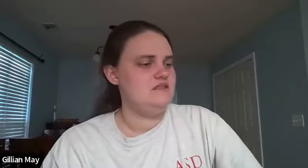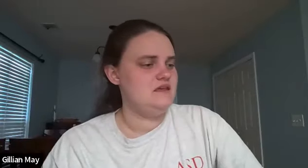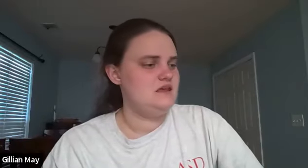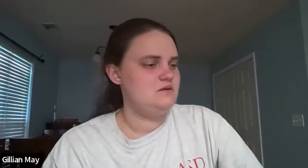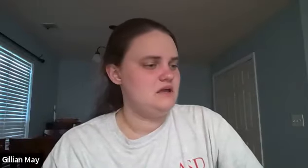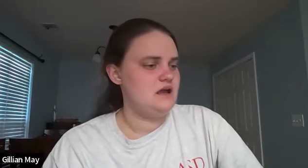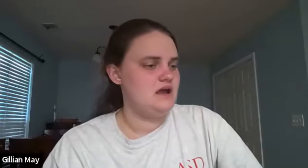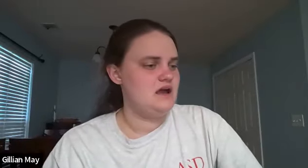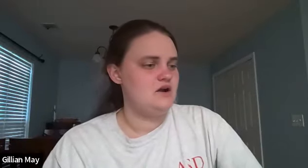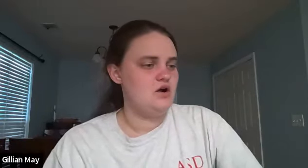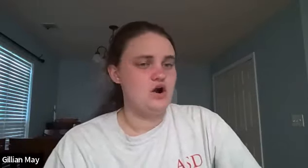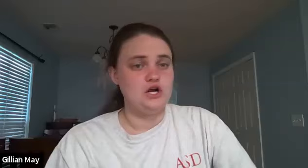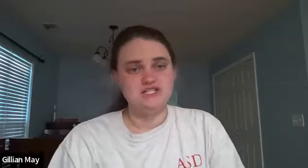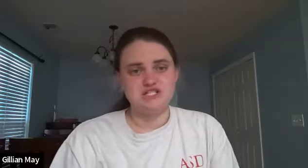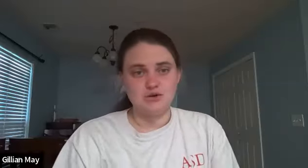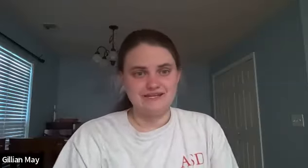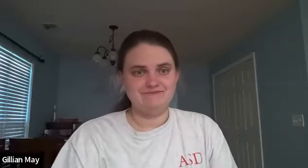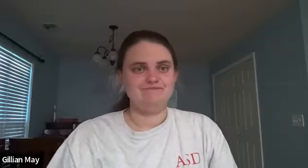And then we had our sorry.